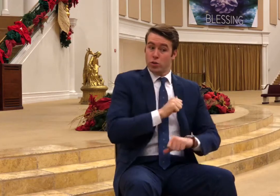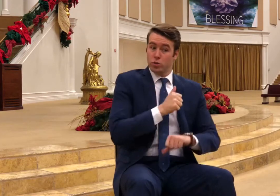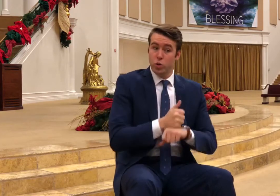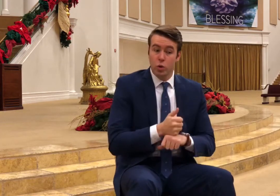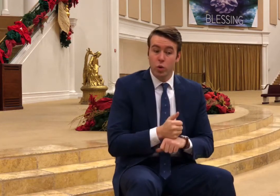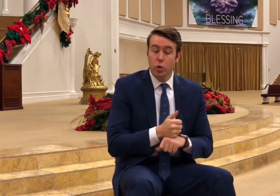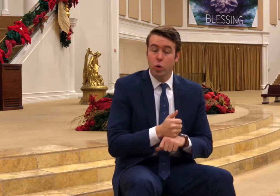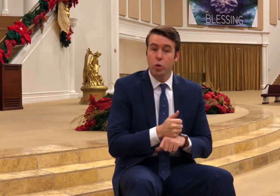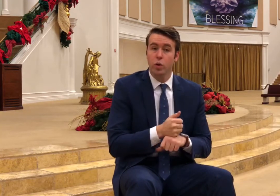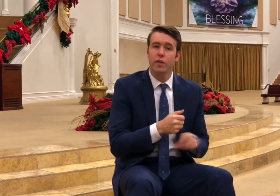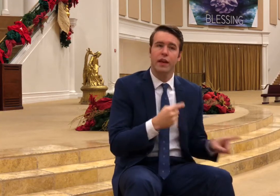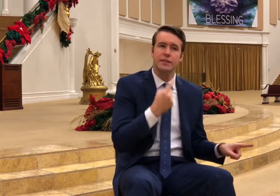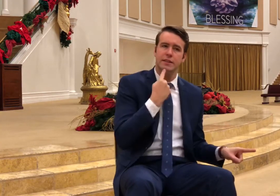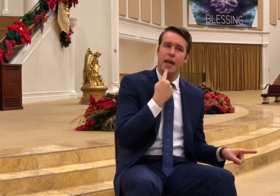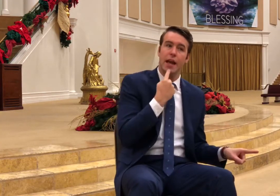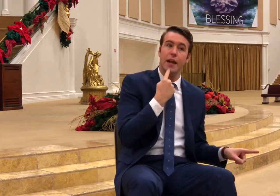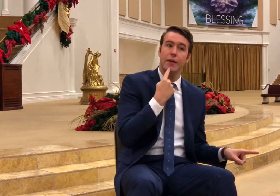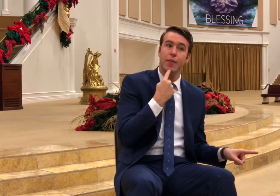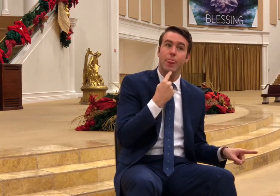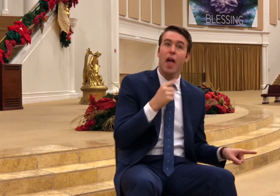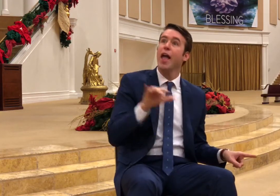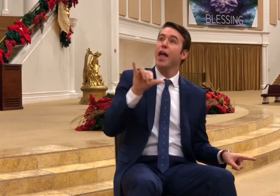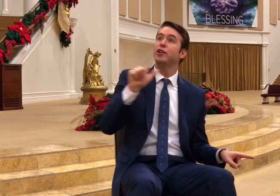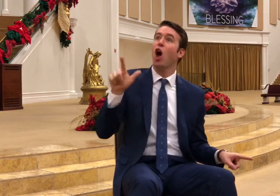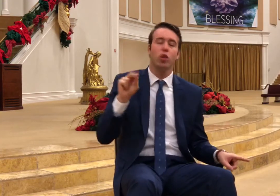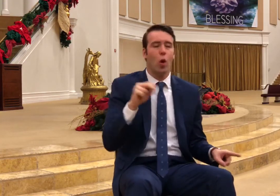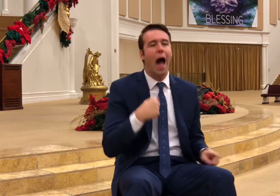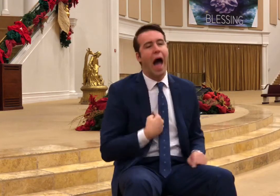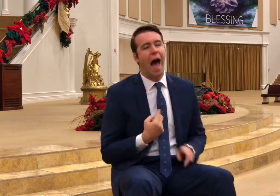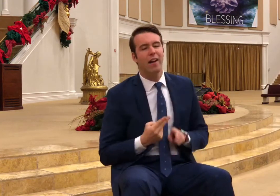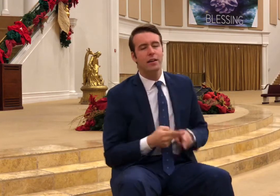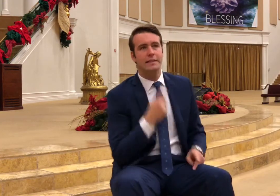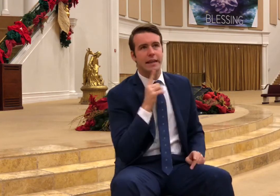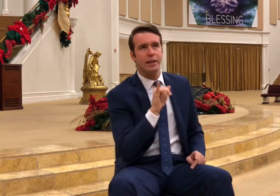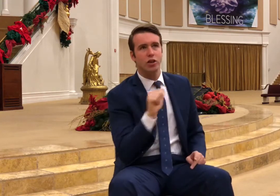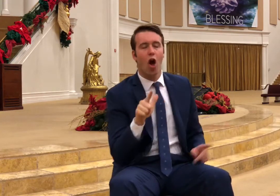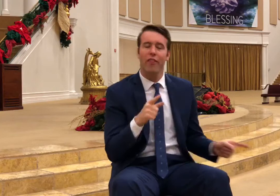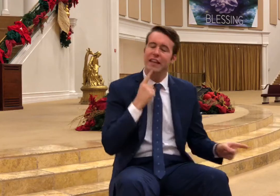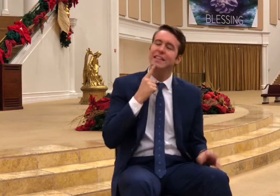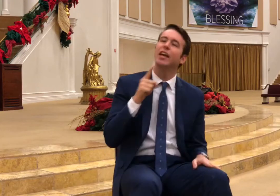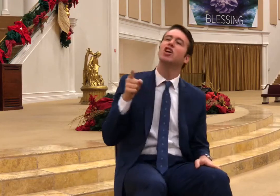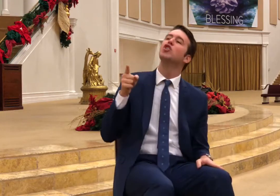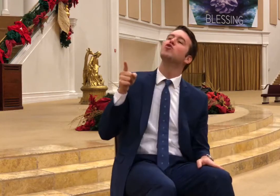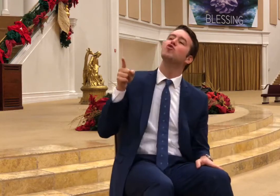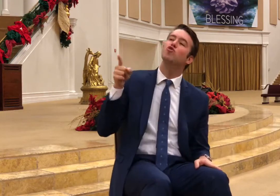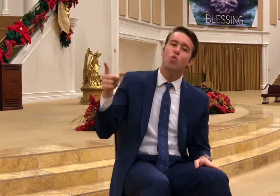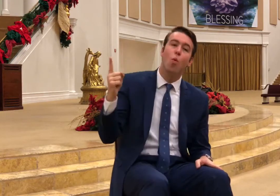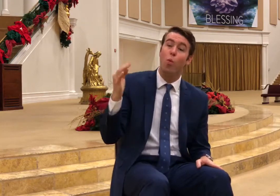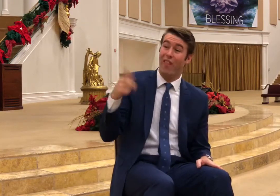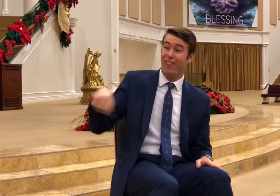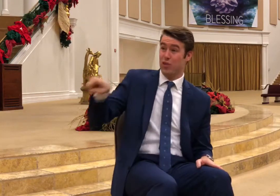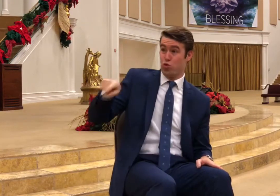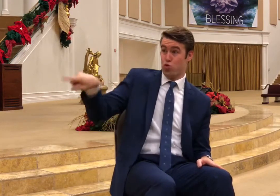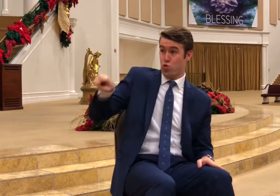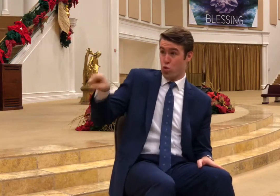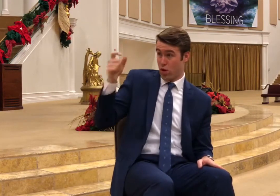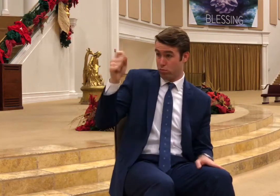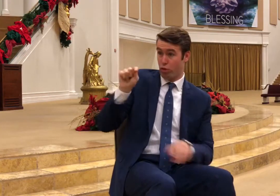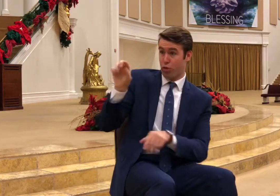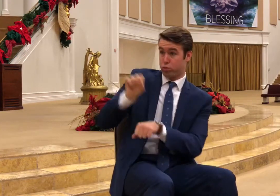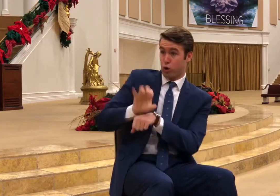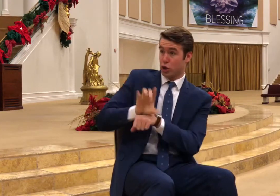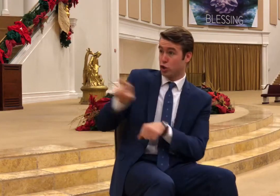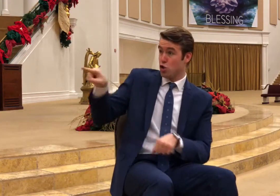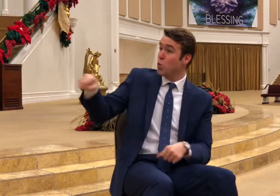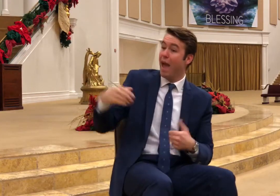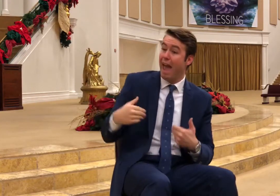y'all have, that you," they didn't say y'all, I said y'all. They said, one of the things we understand about the Rock Church is